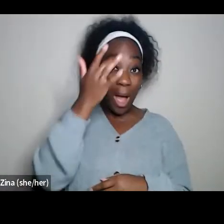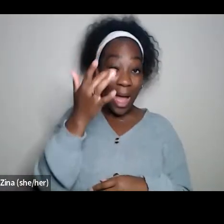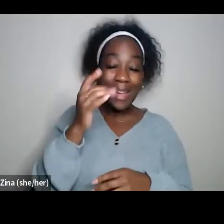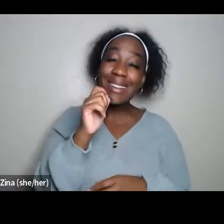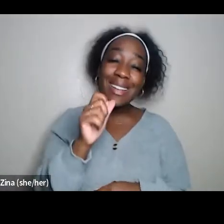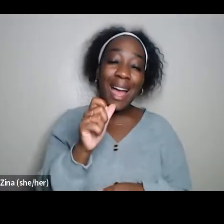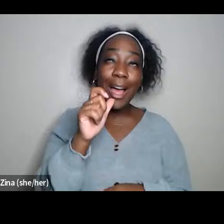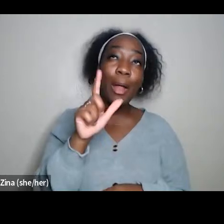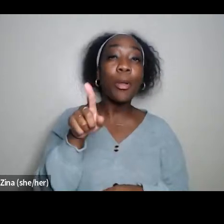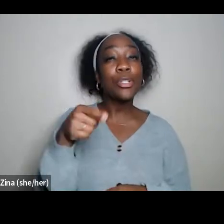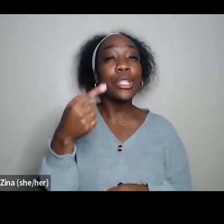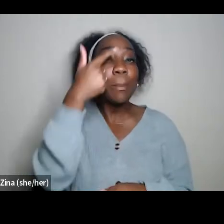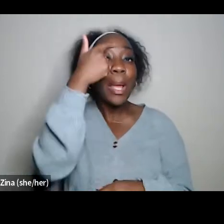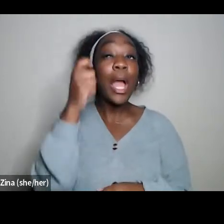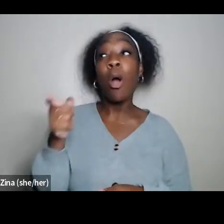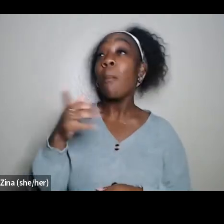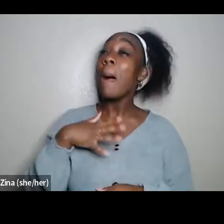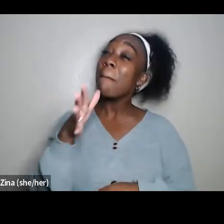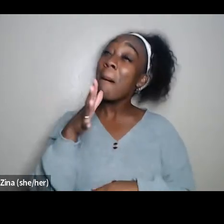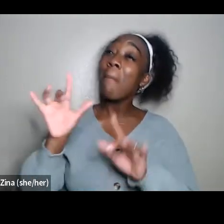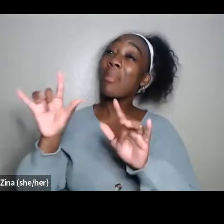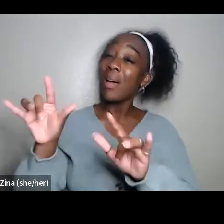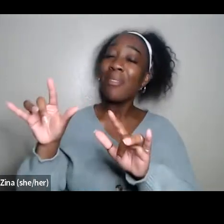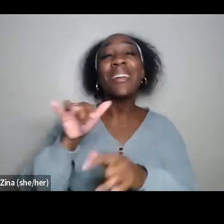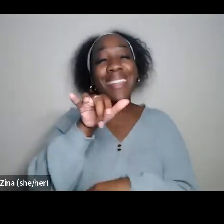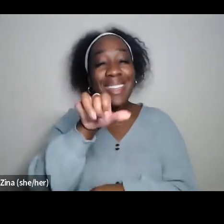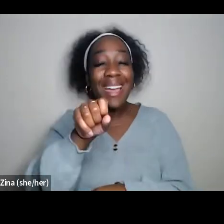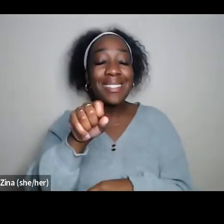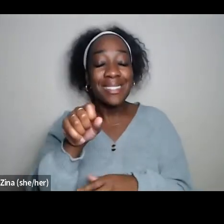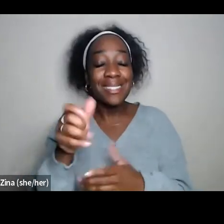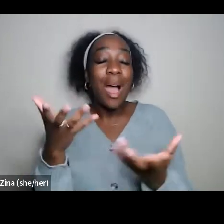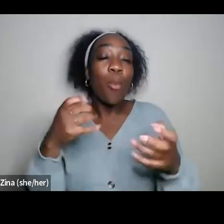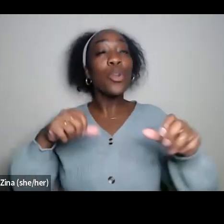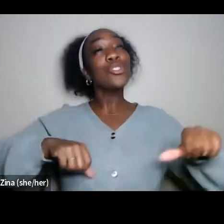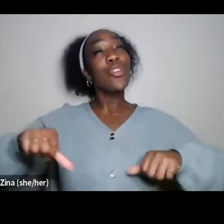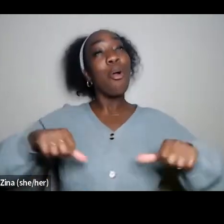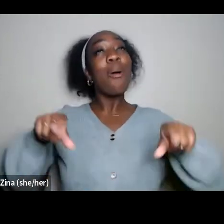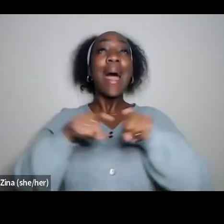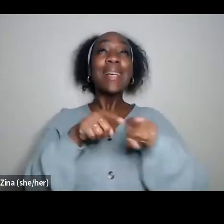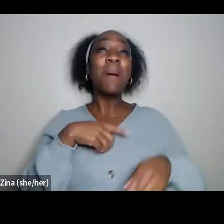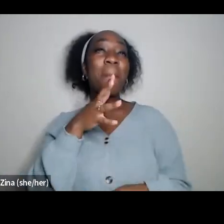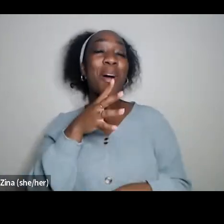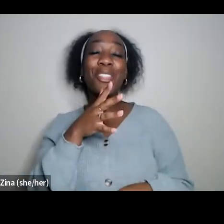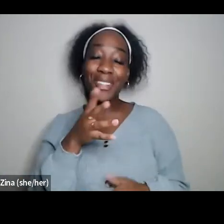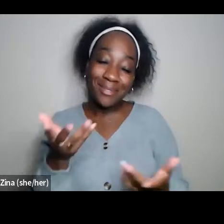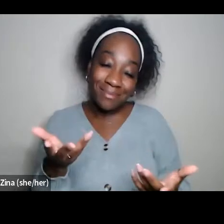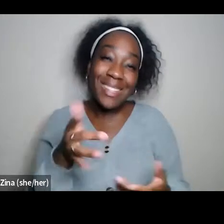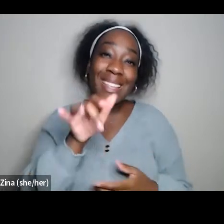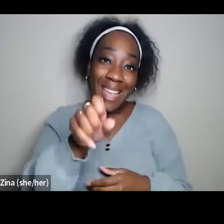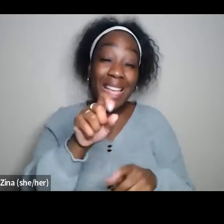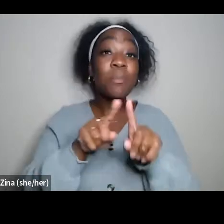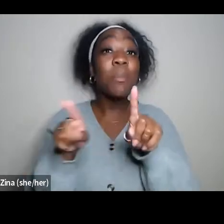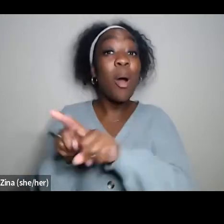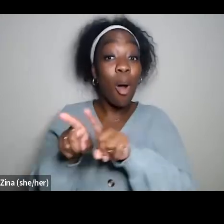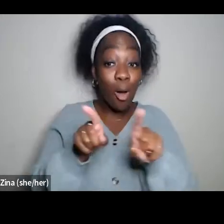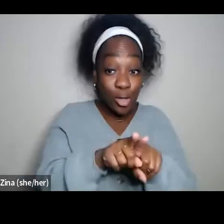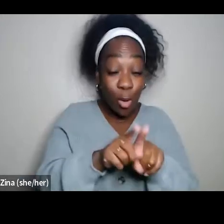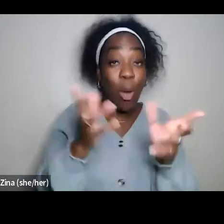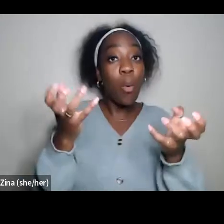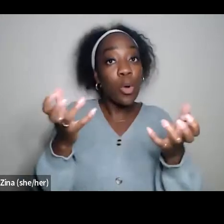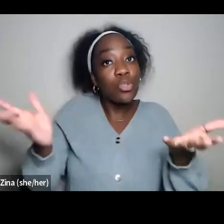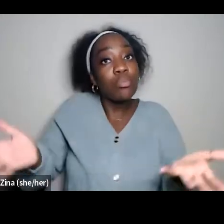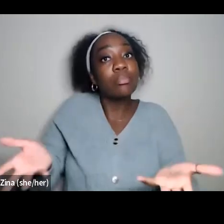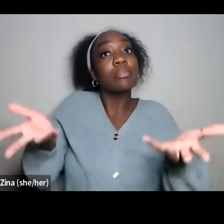and I wanted to show her off as my mother. I wanted to lift her up as a Black